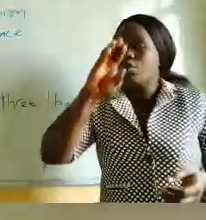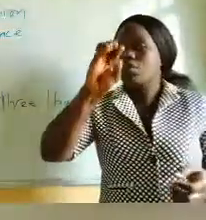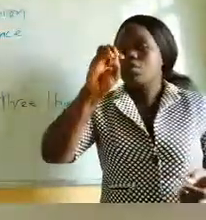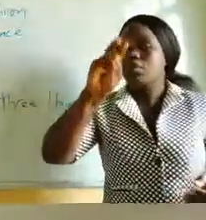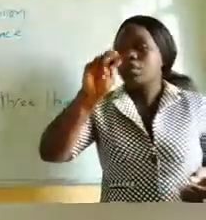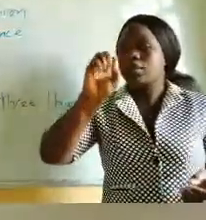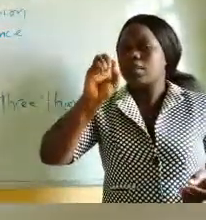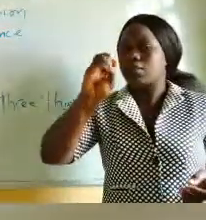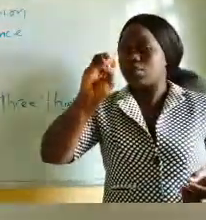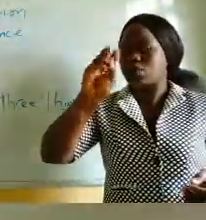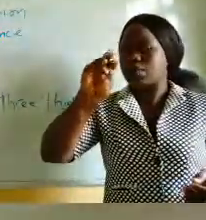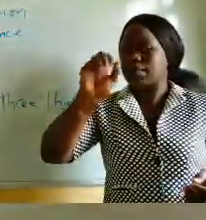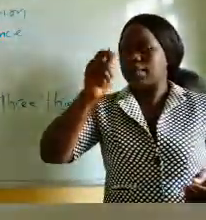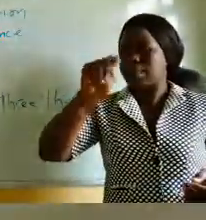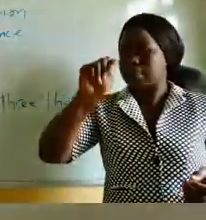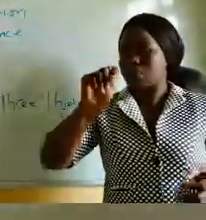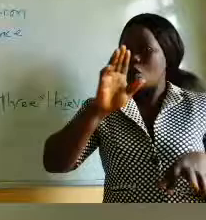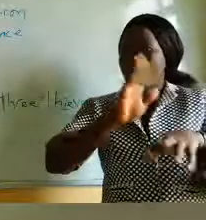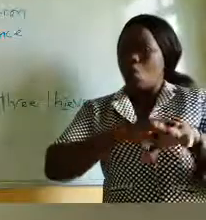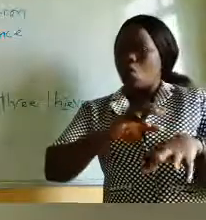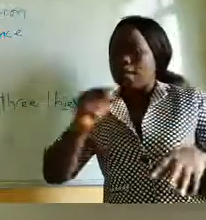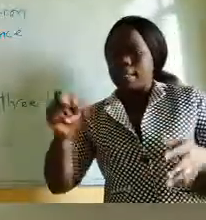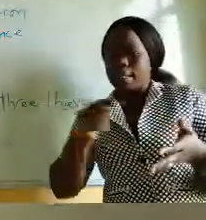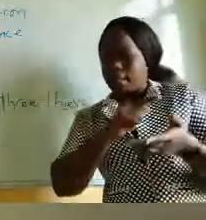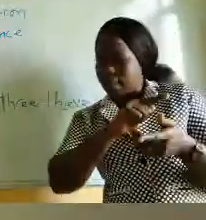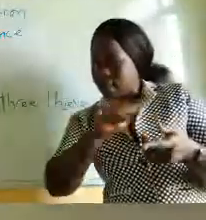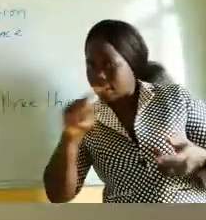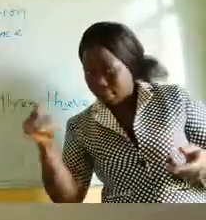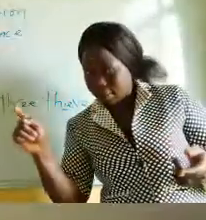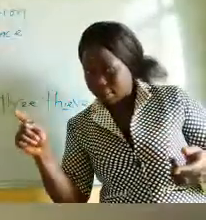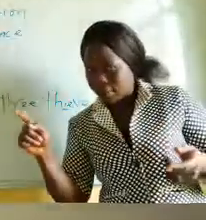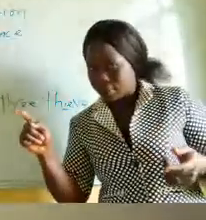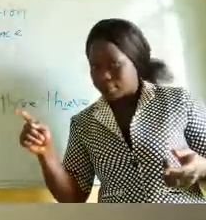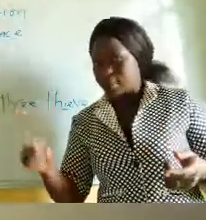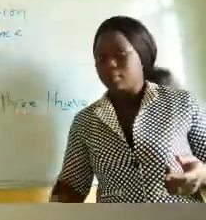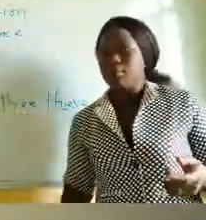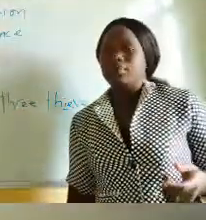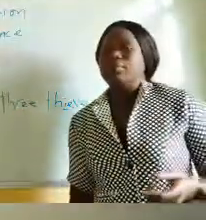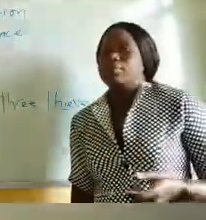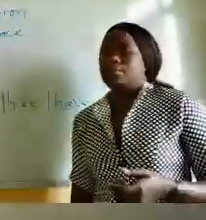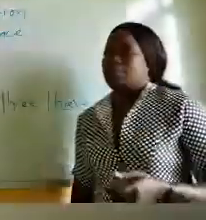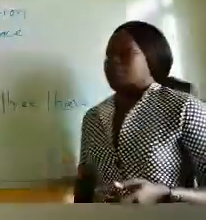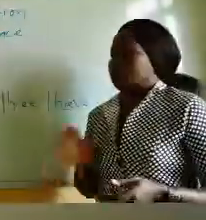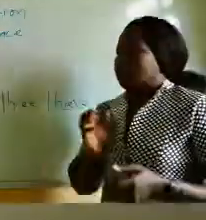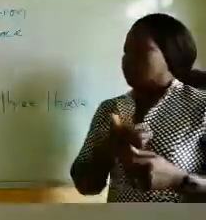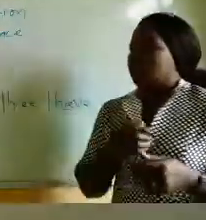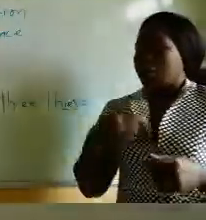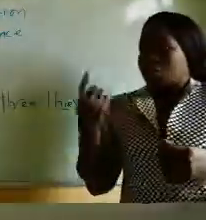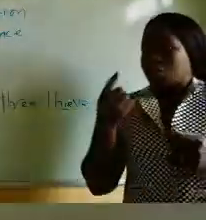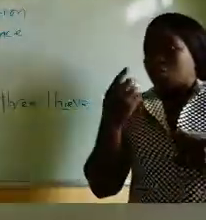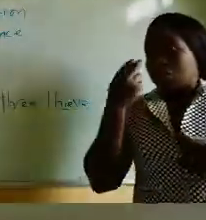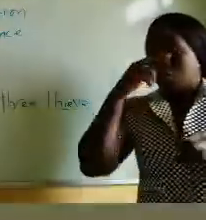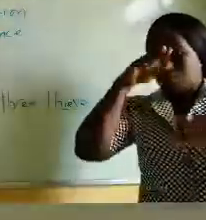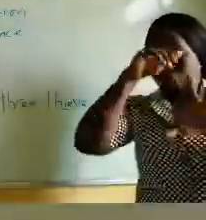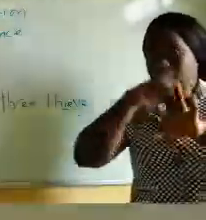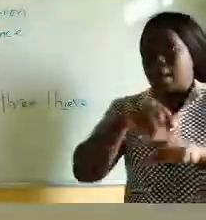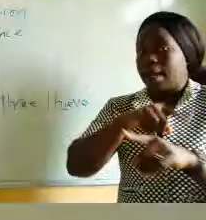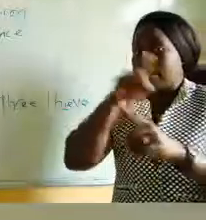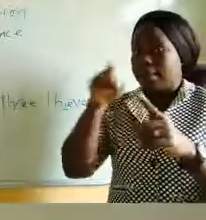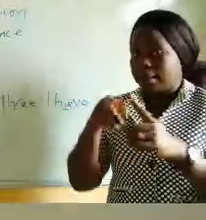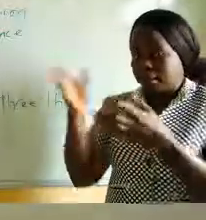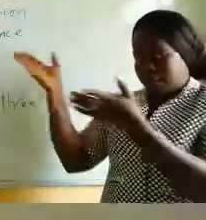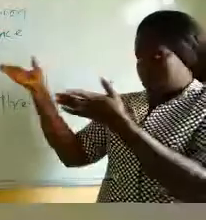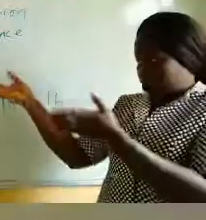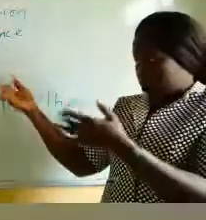a line. So let's look at these few. We can only look at these few words, these few figures